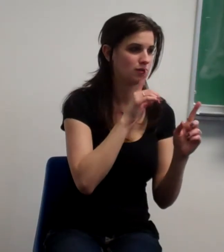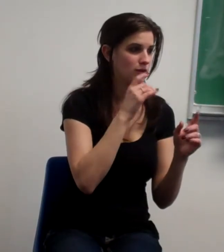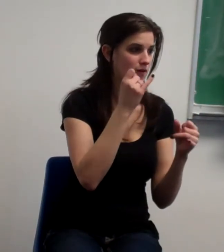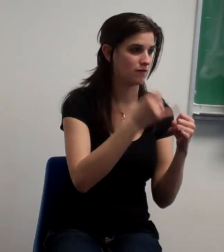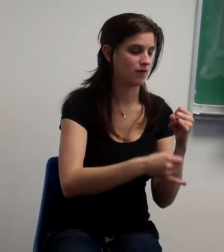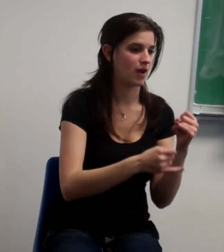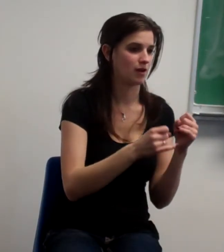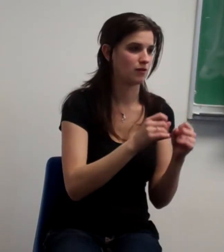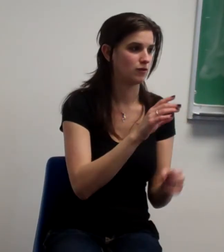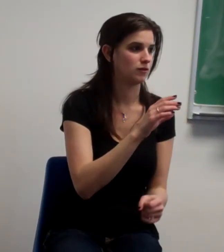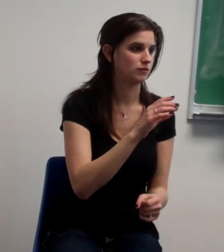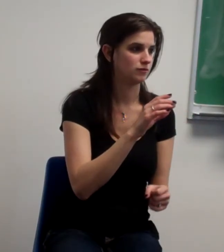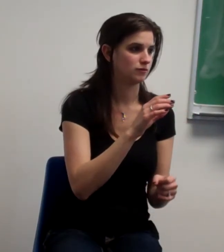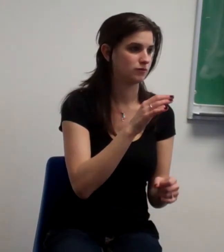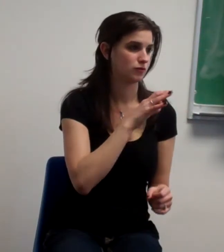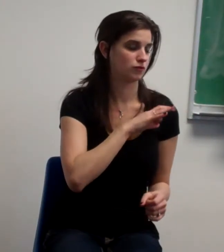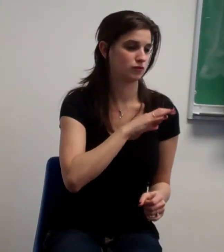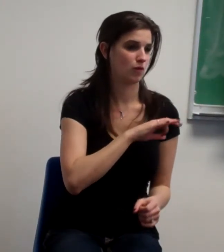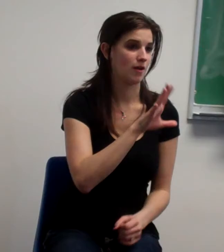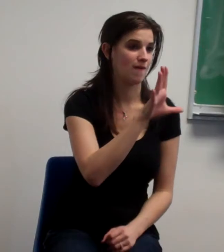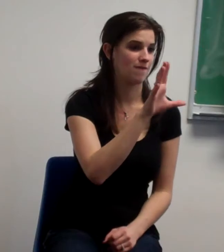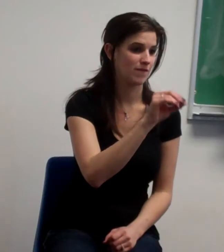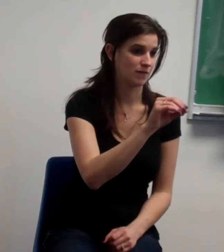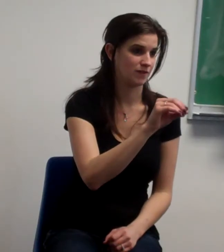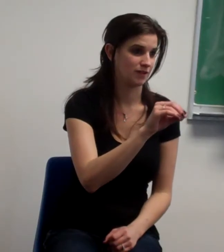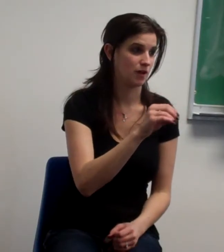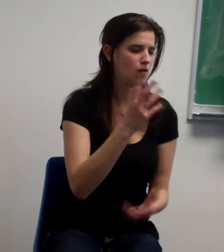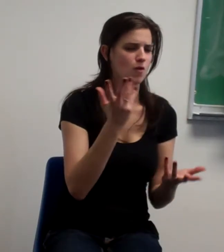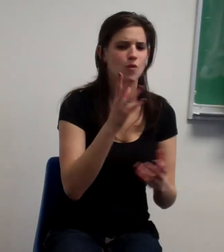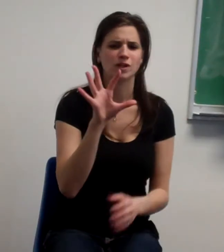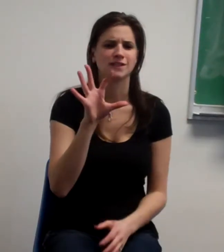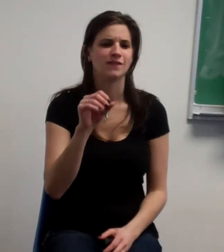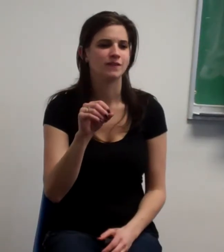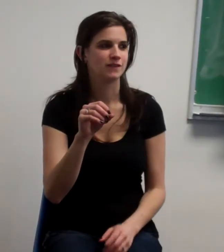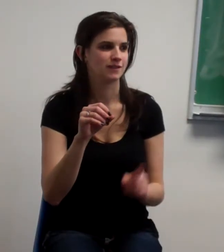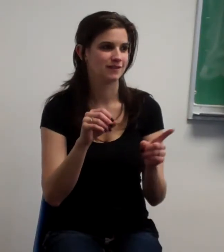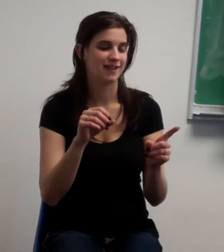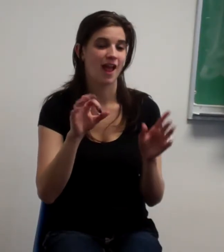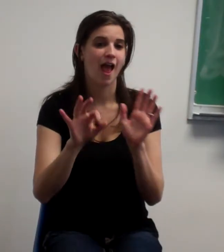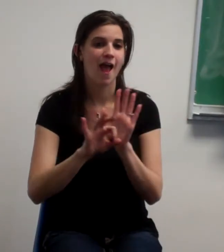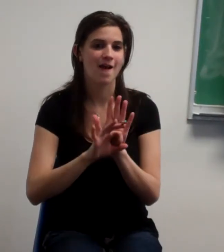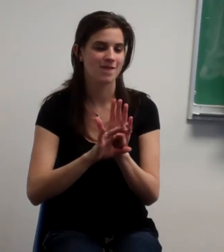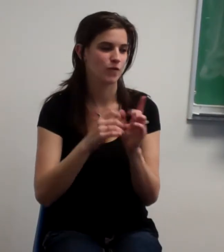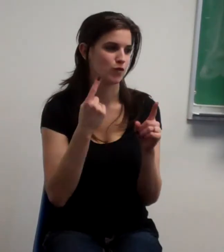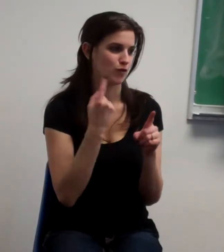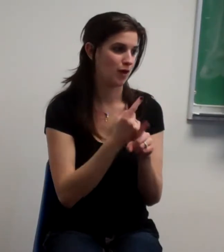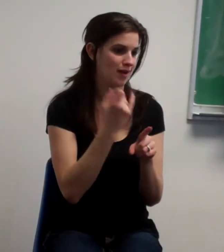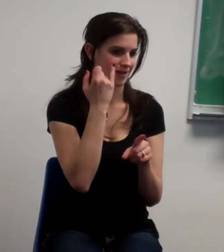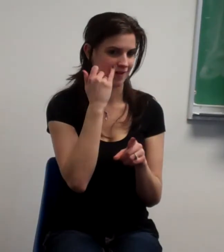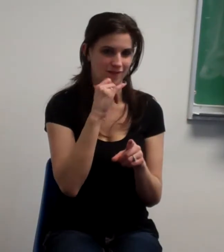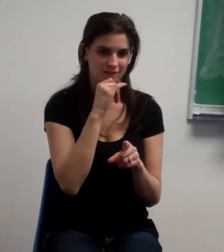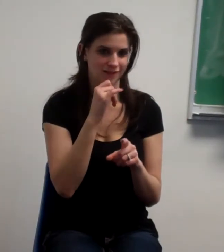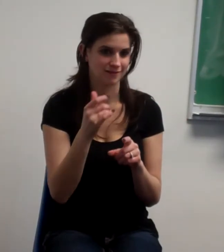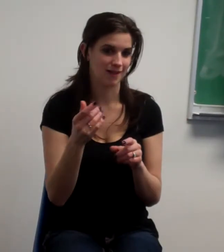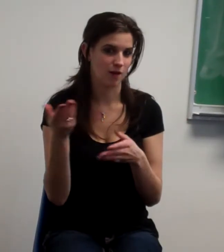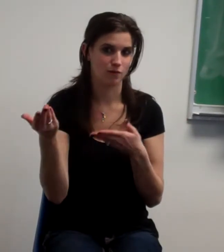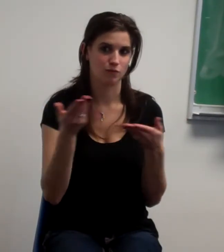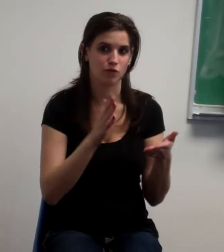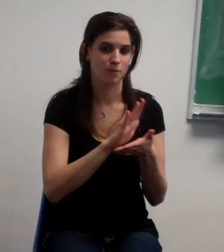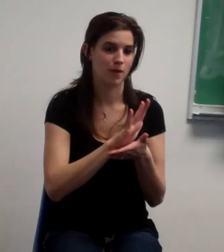What is a 50? F. Okay. So, okay, you take your A, all right? We'll make sure to write that up for you effectively,